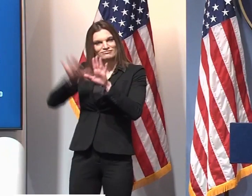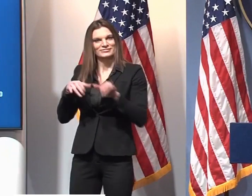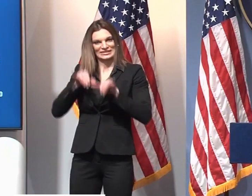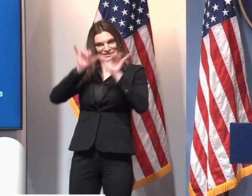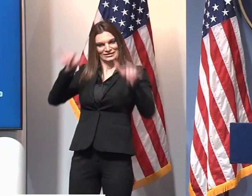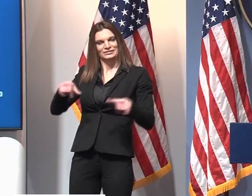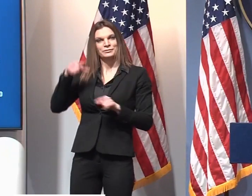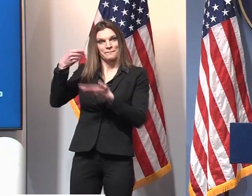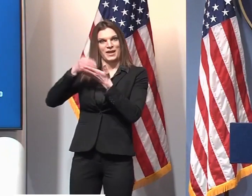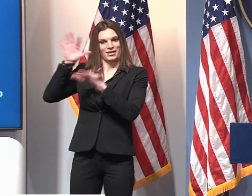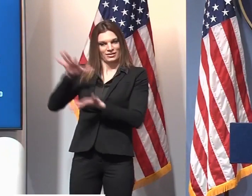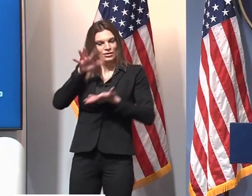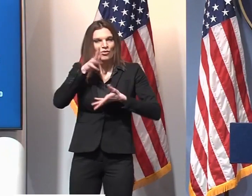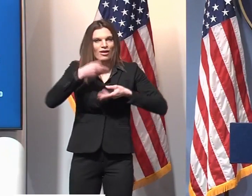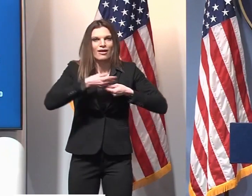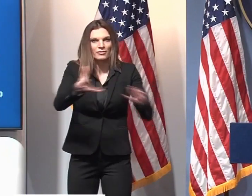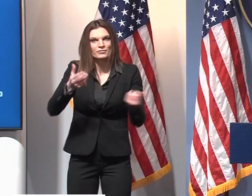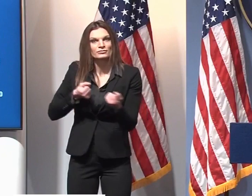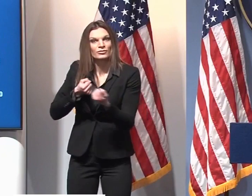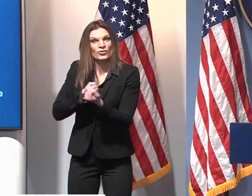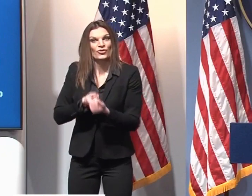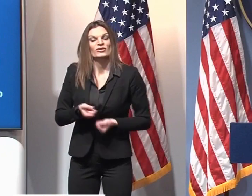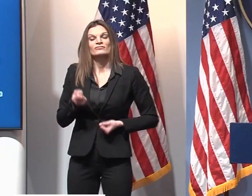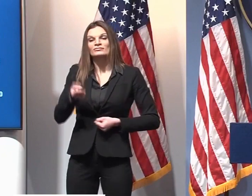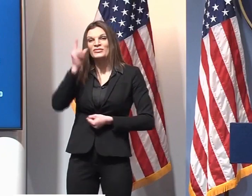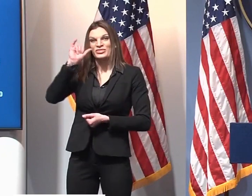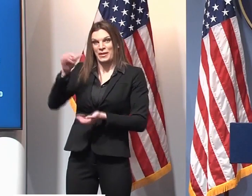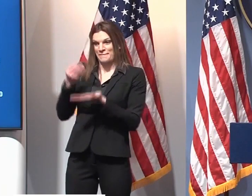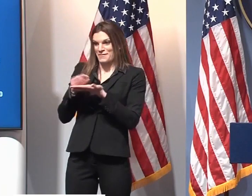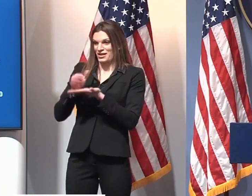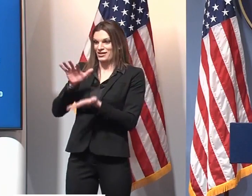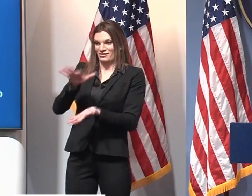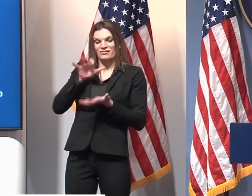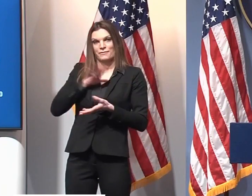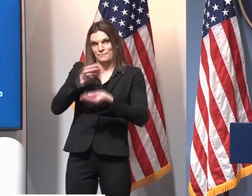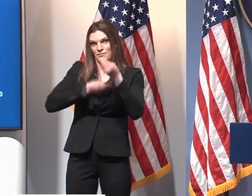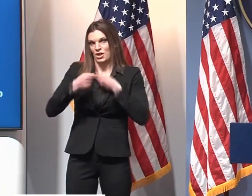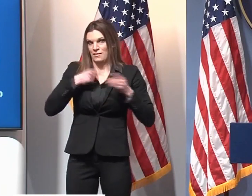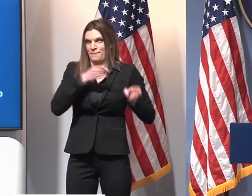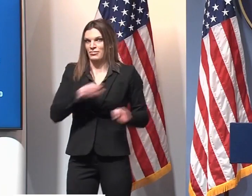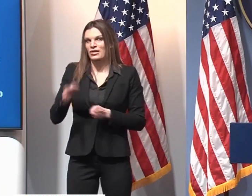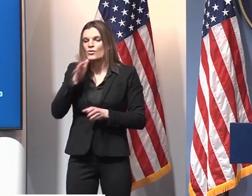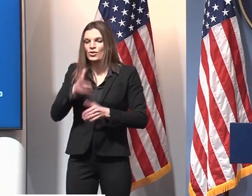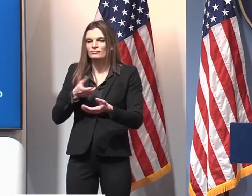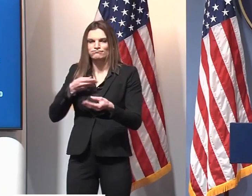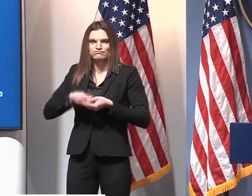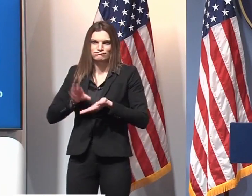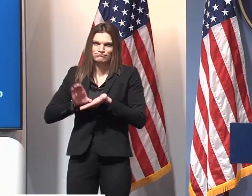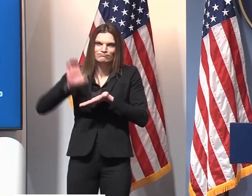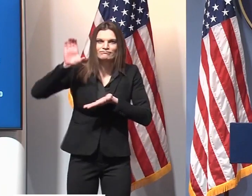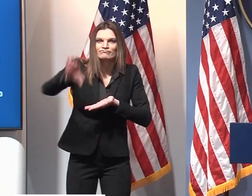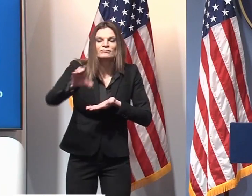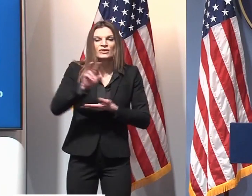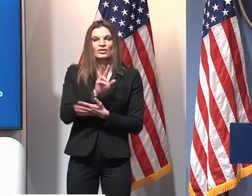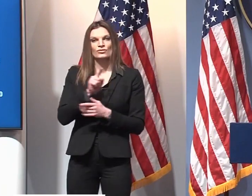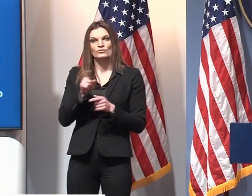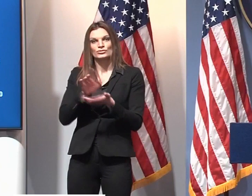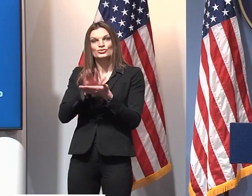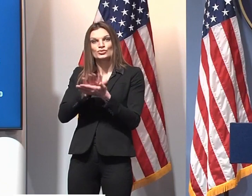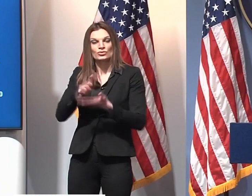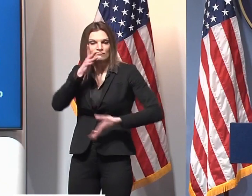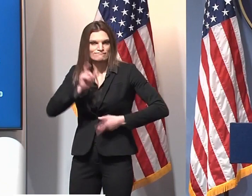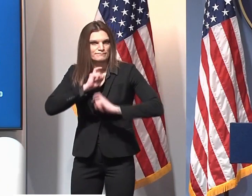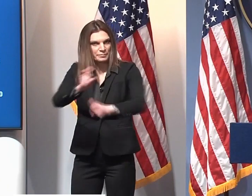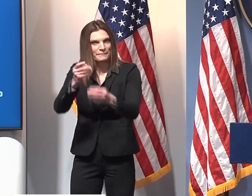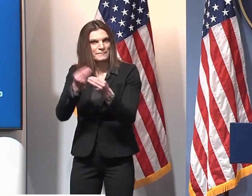includes the largest investment in K-12 education in Michigan history, a massive expansion of free or